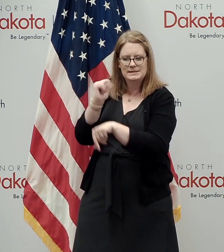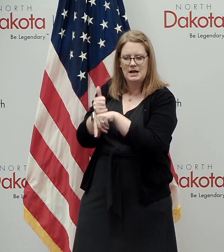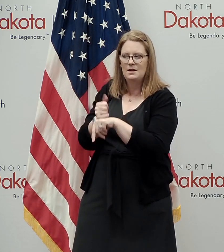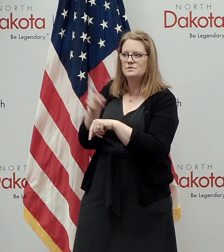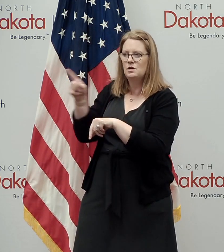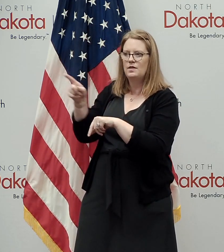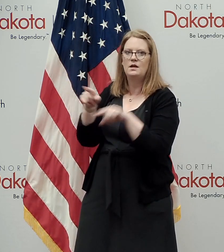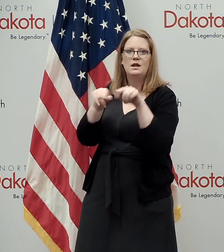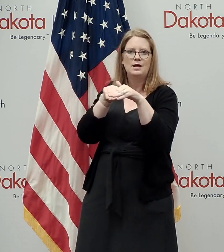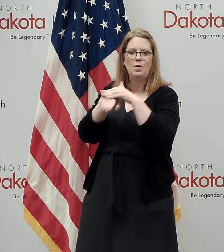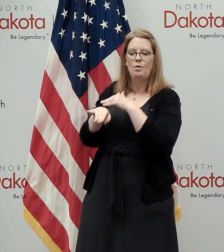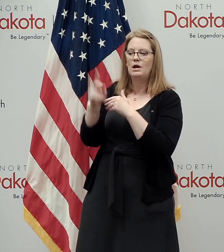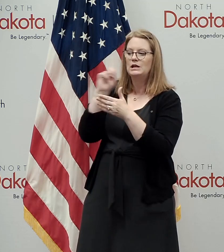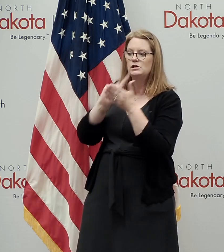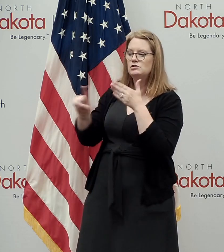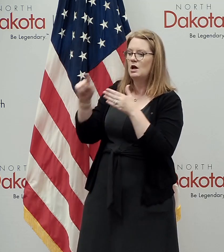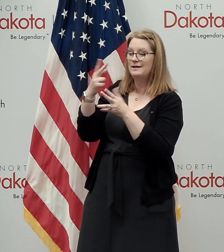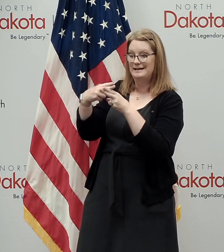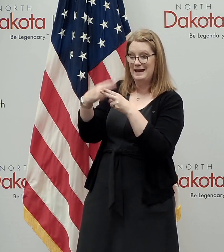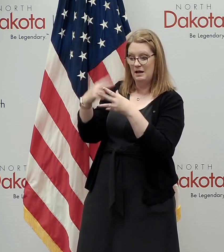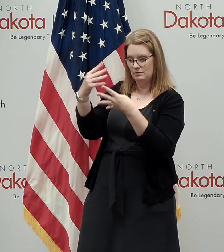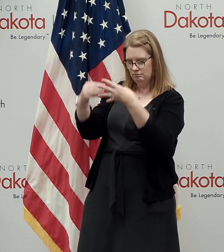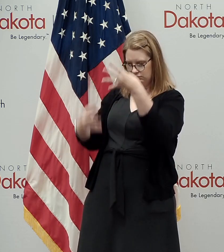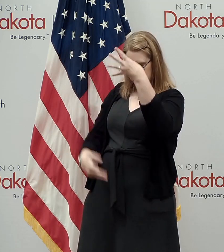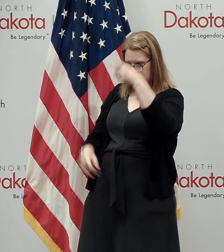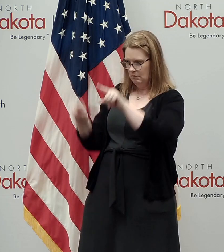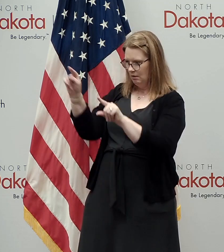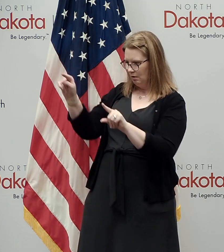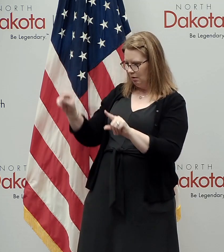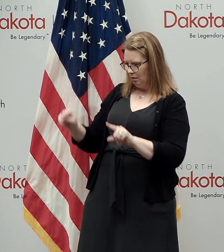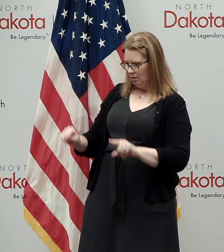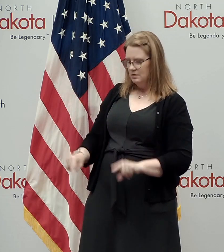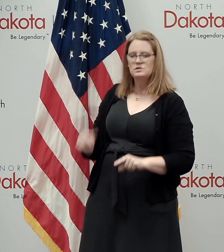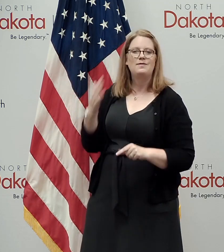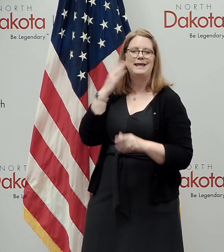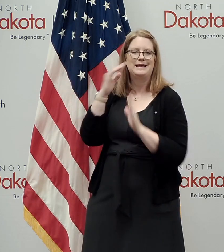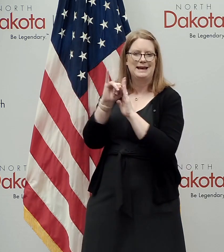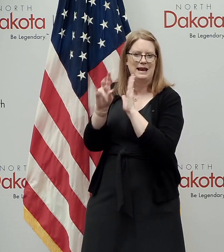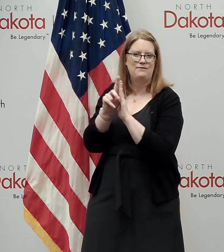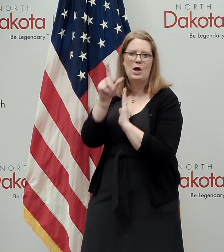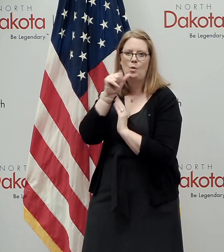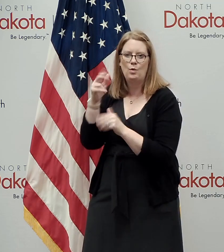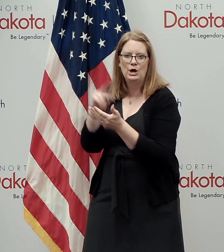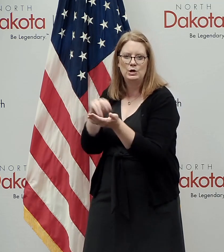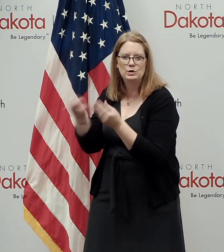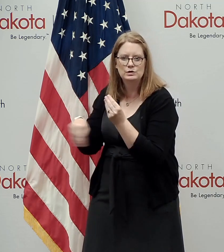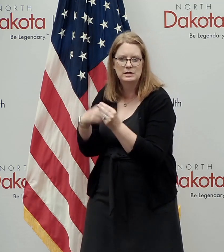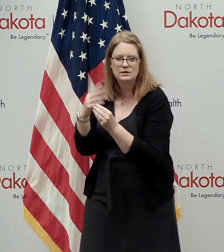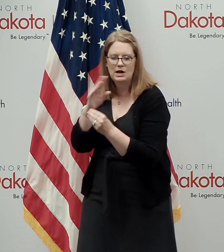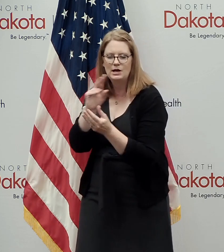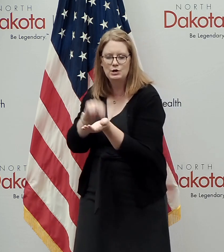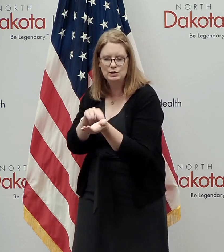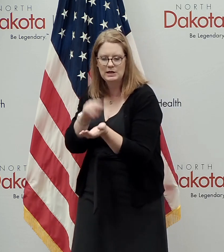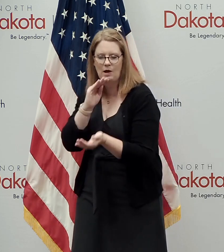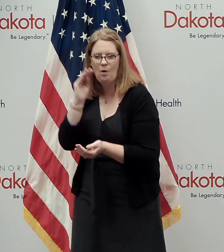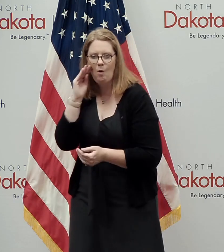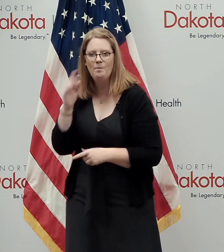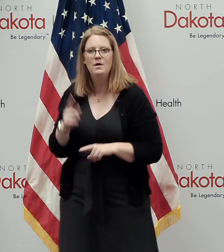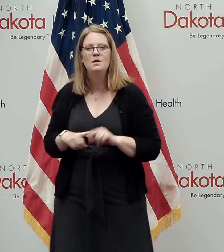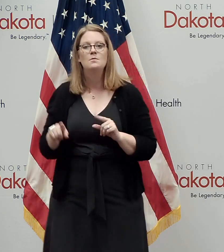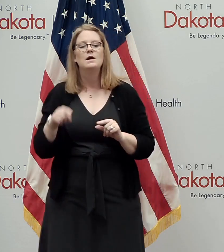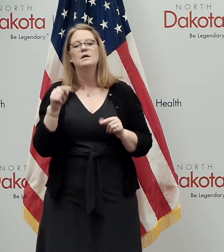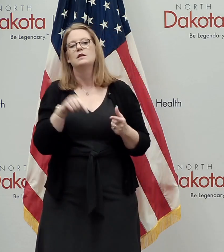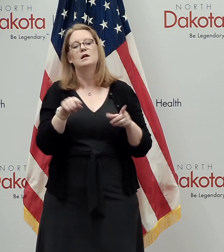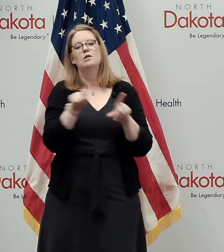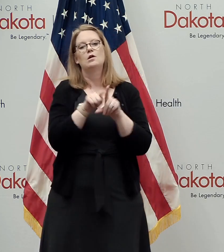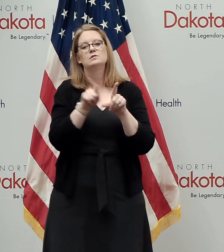So again, if we continue to use Mako for turnaround, and then again, instead of calling, people can get notified electronically. They can